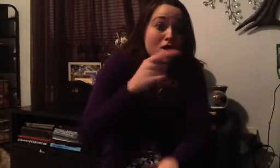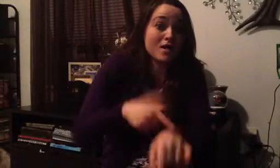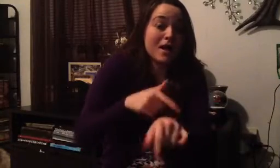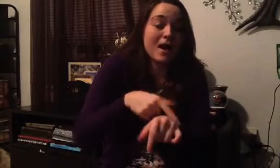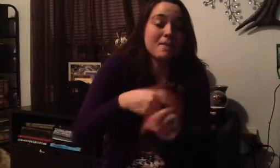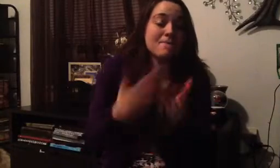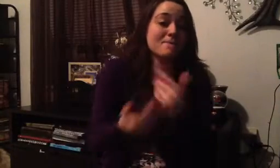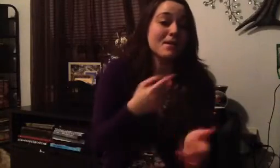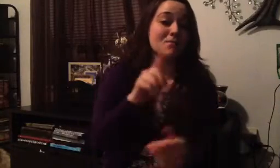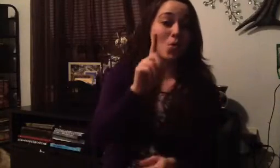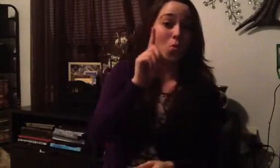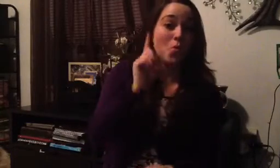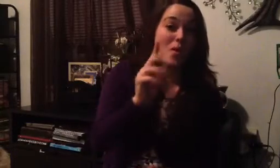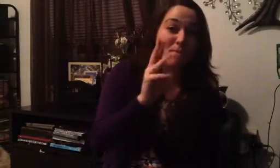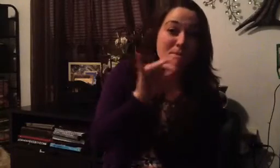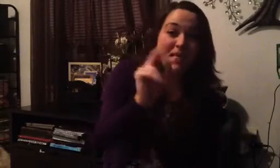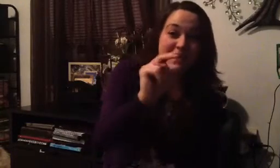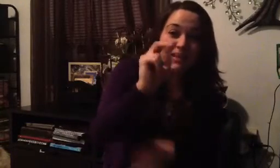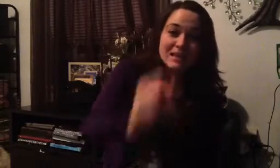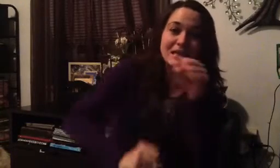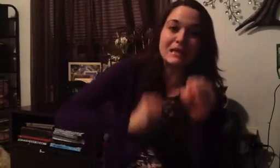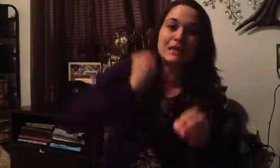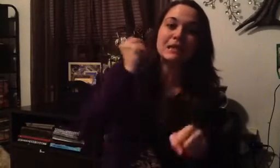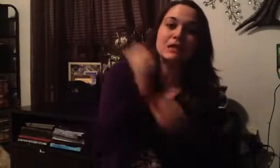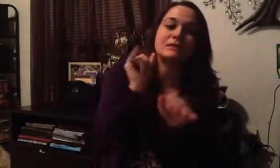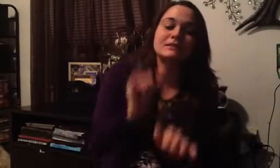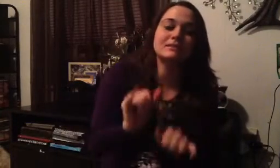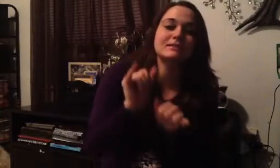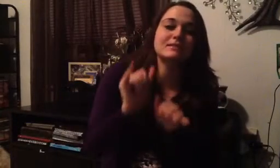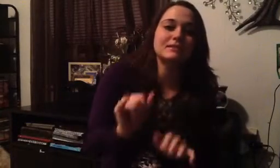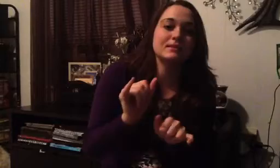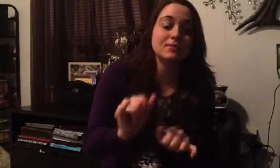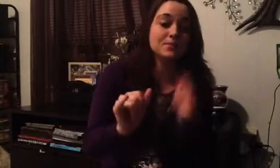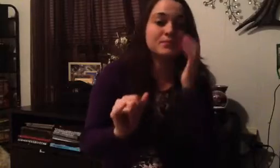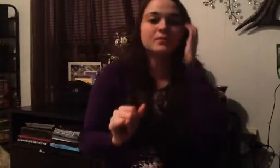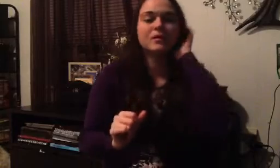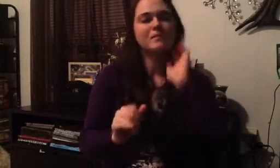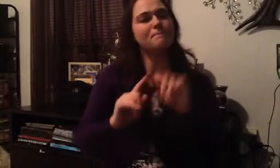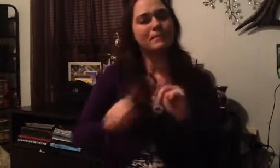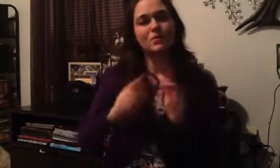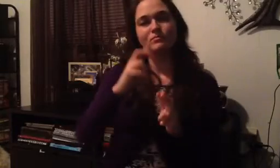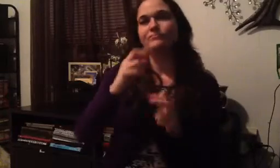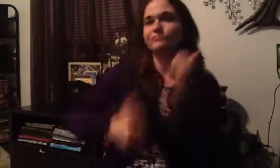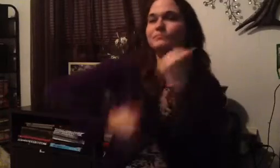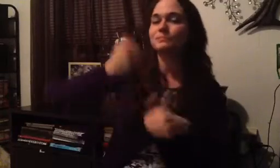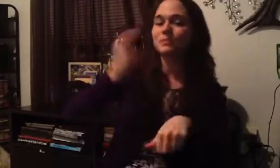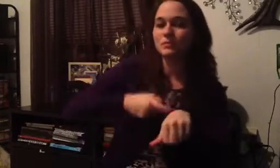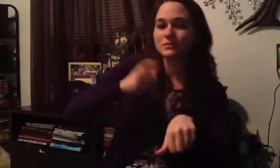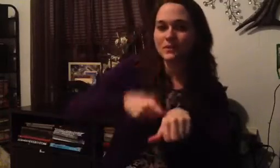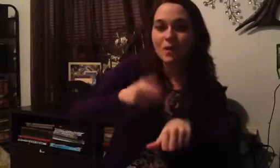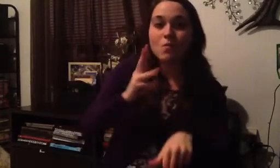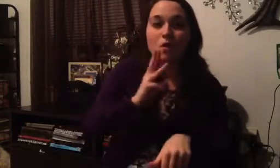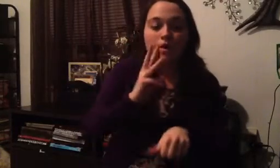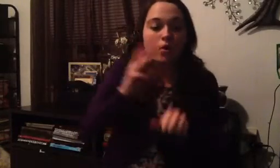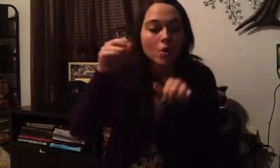aquifer for more than 1 million years. More likely, it would help to replenish a stream, which would feed into lakes and